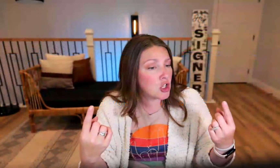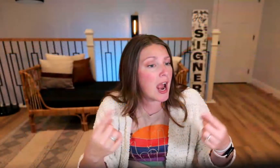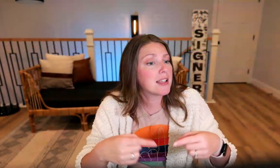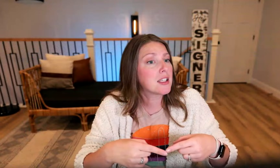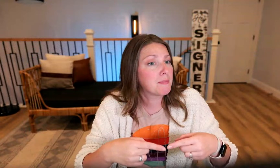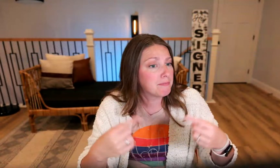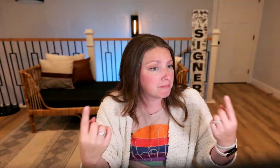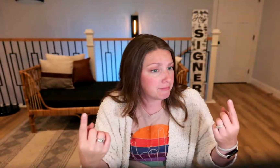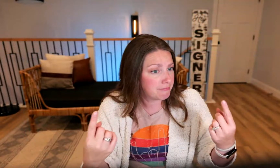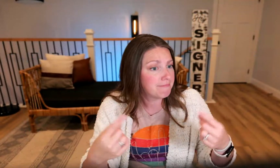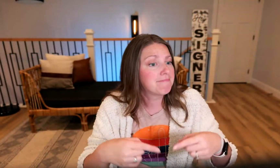contrast.